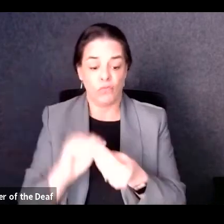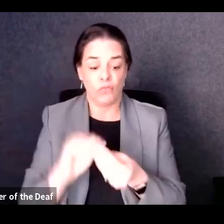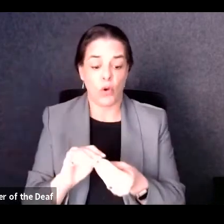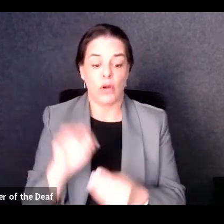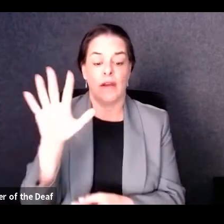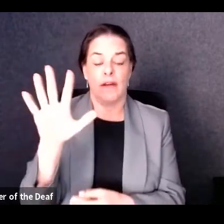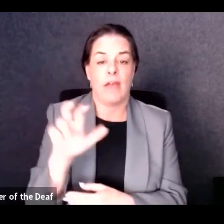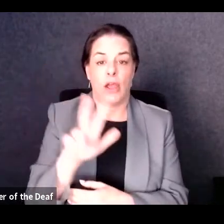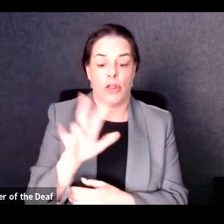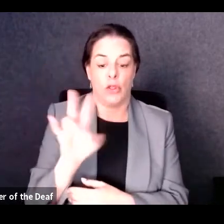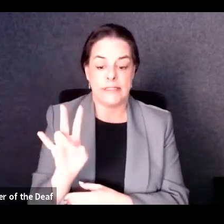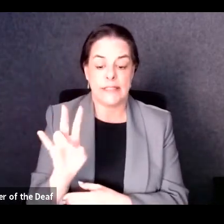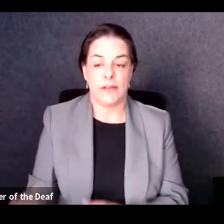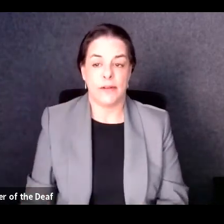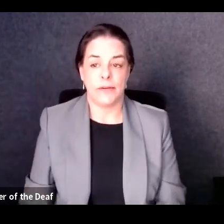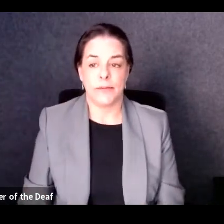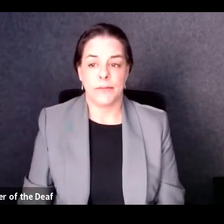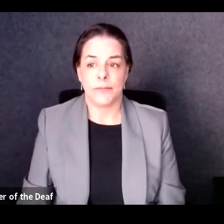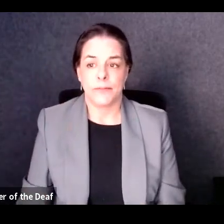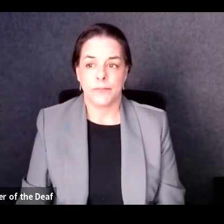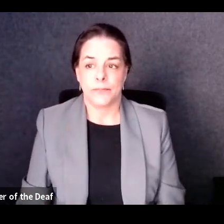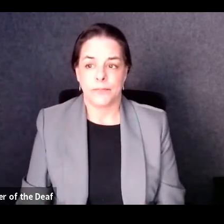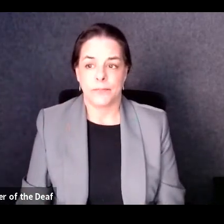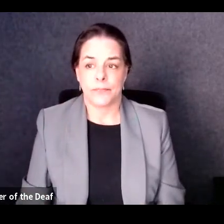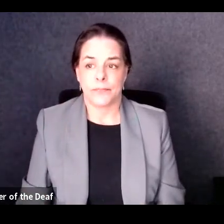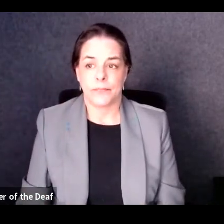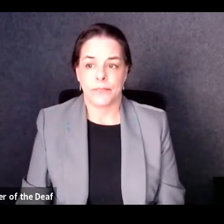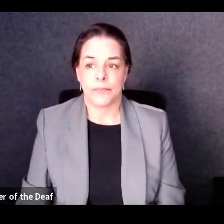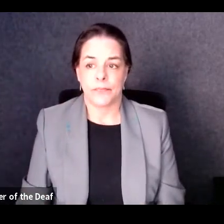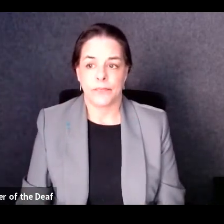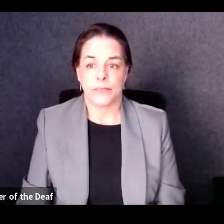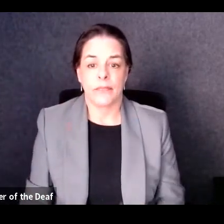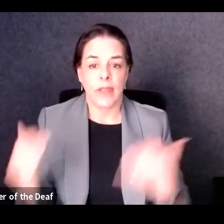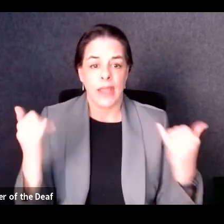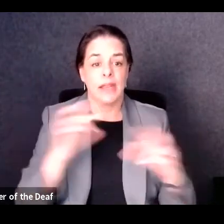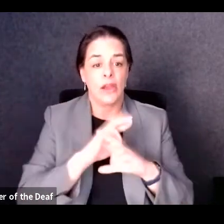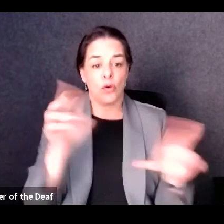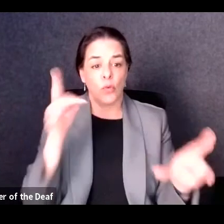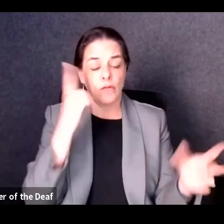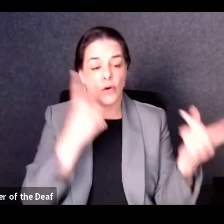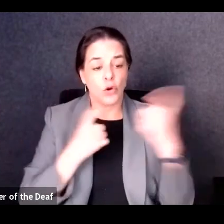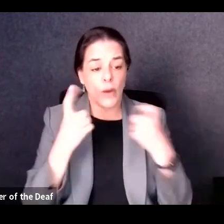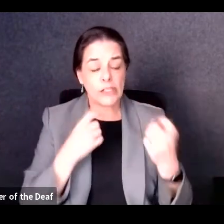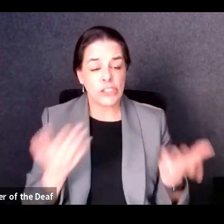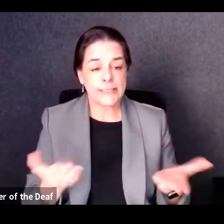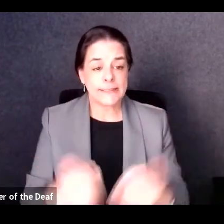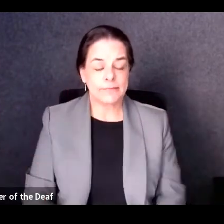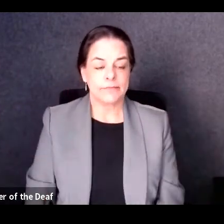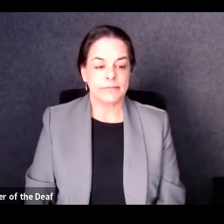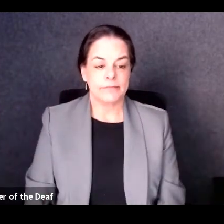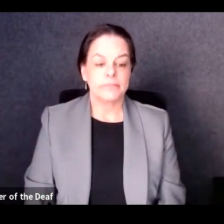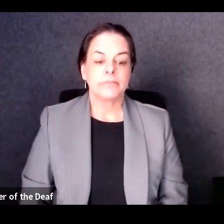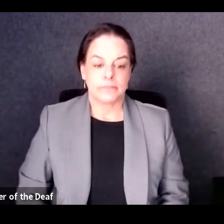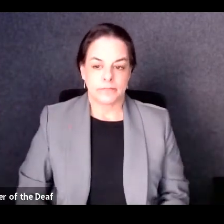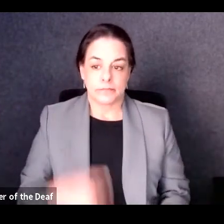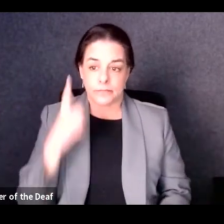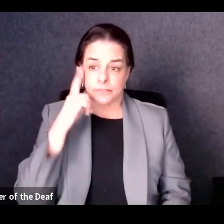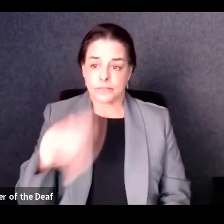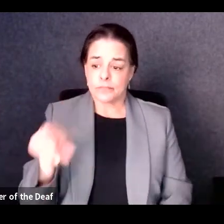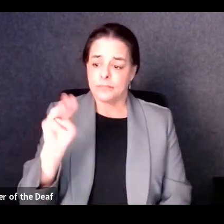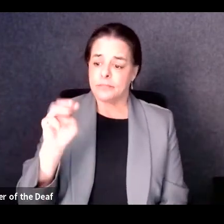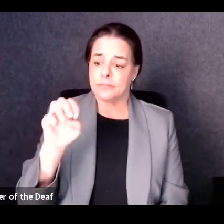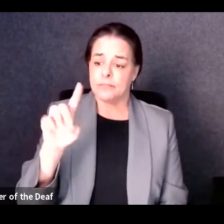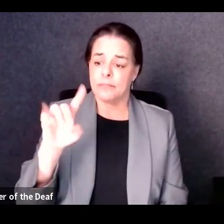total to 537. So I will now open it up for questions. All right, for our media partners that